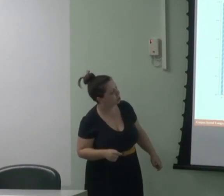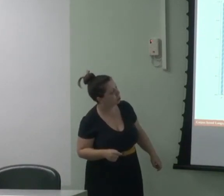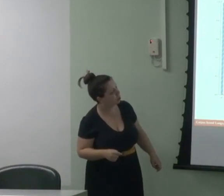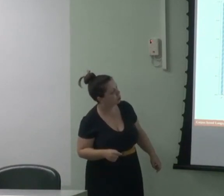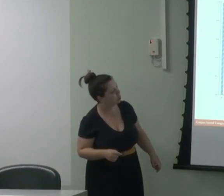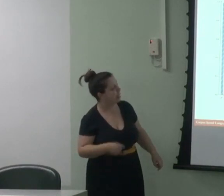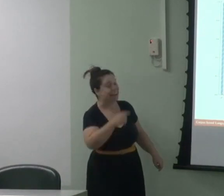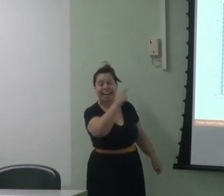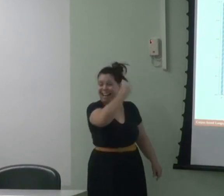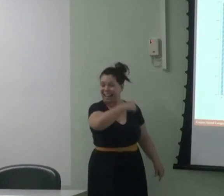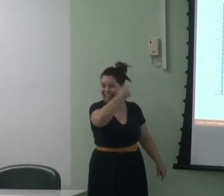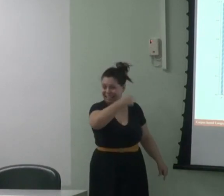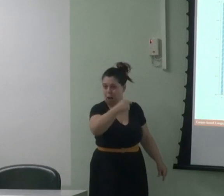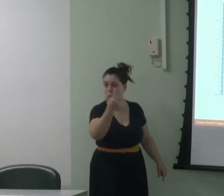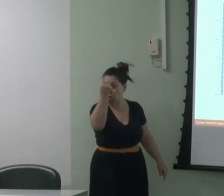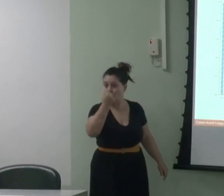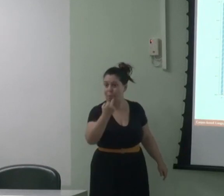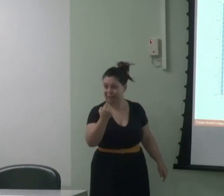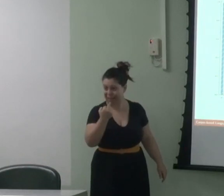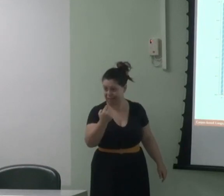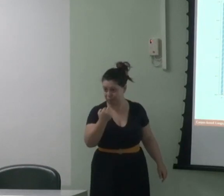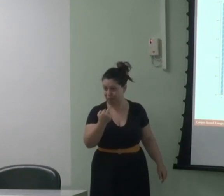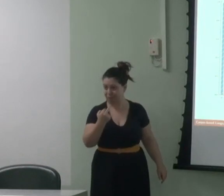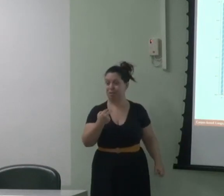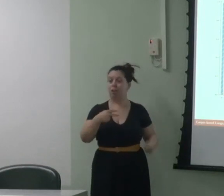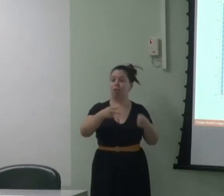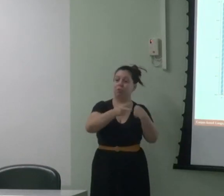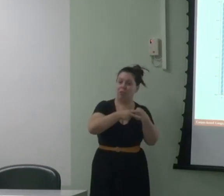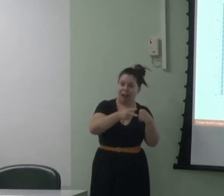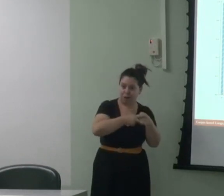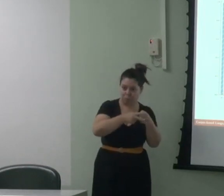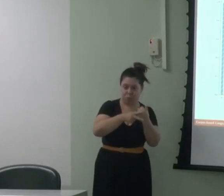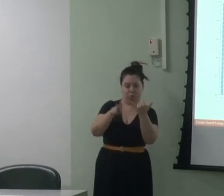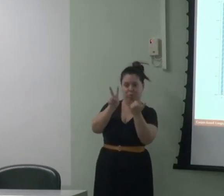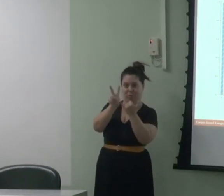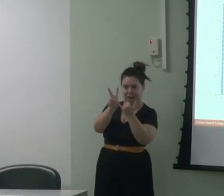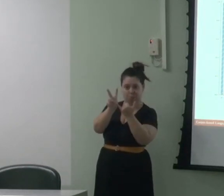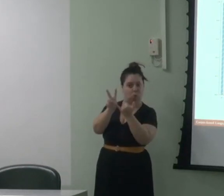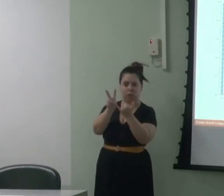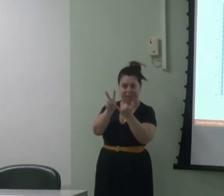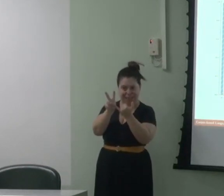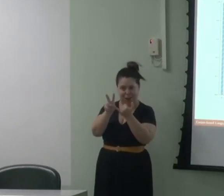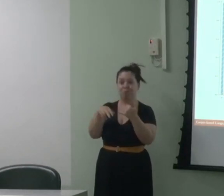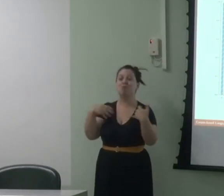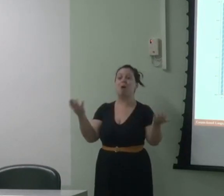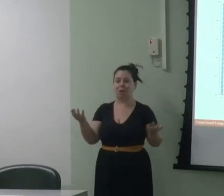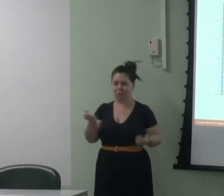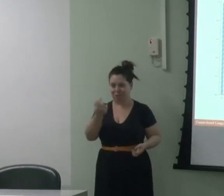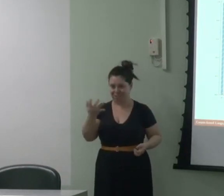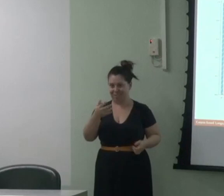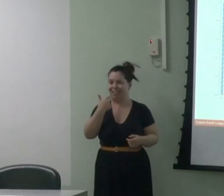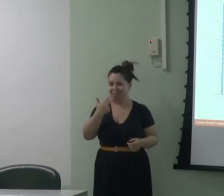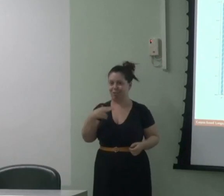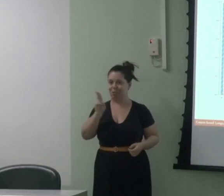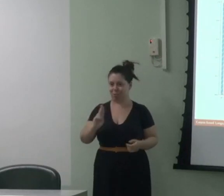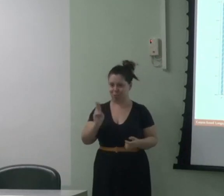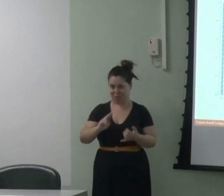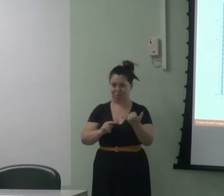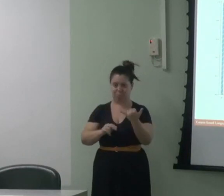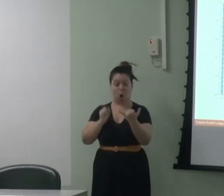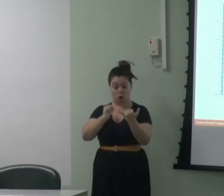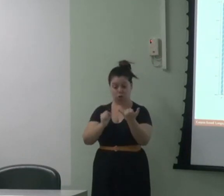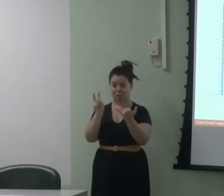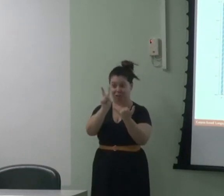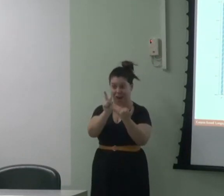how much they are head final, meaning that the head or the governing node in a